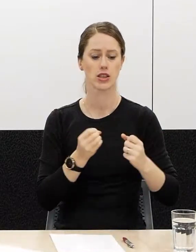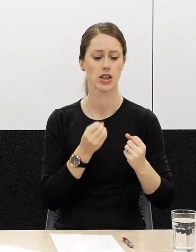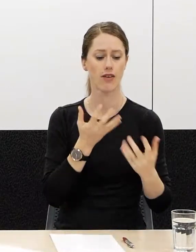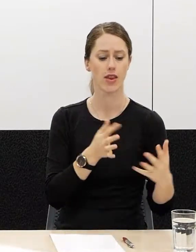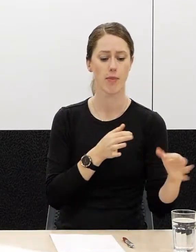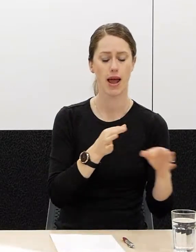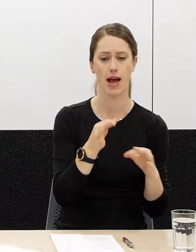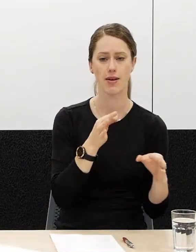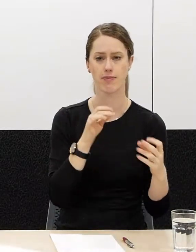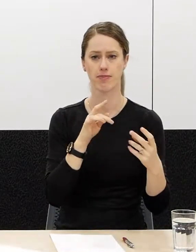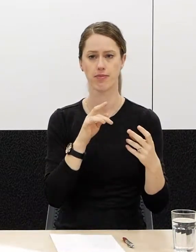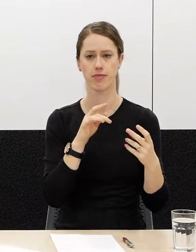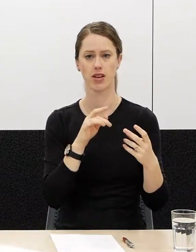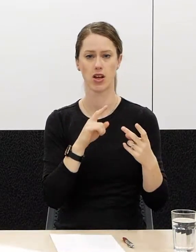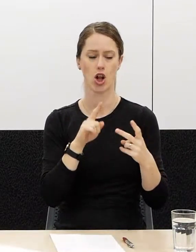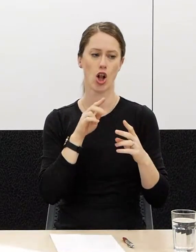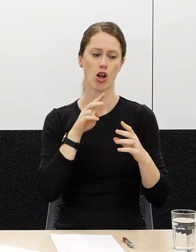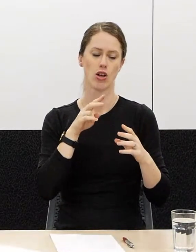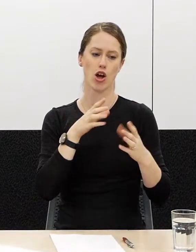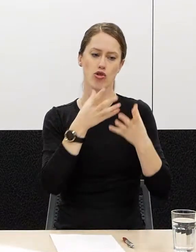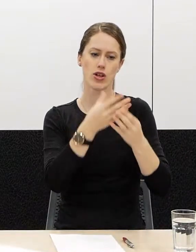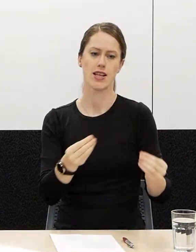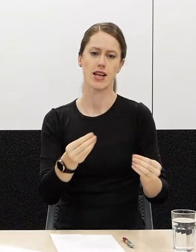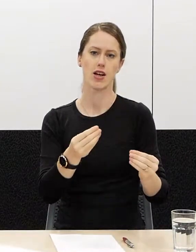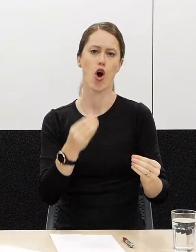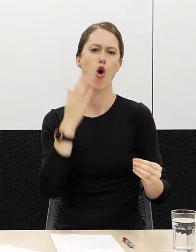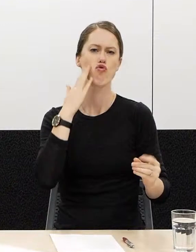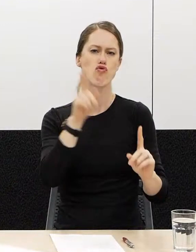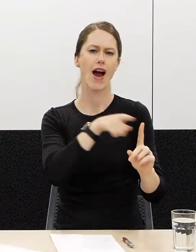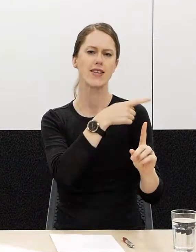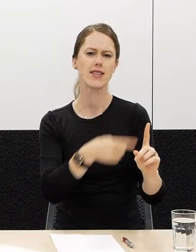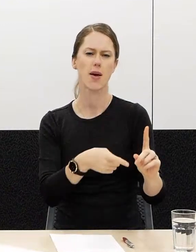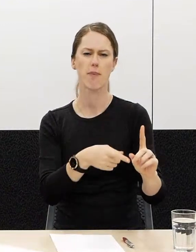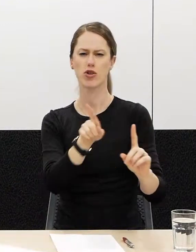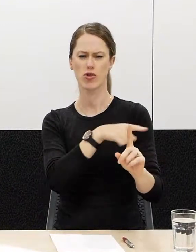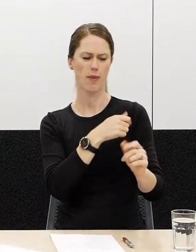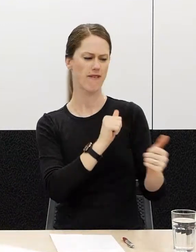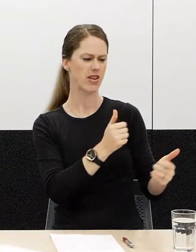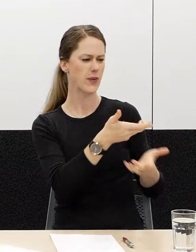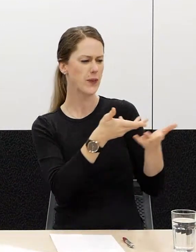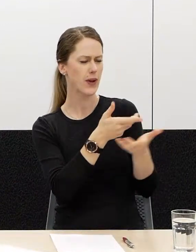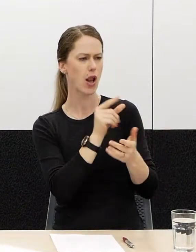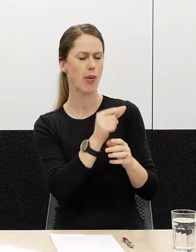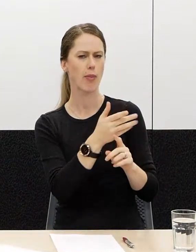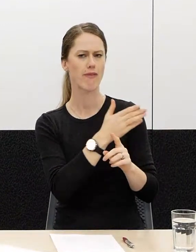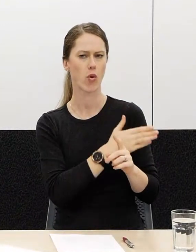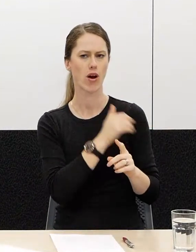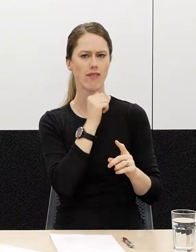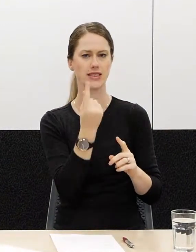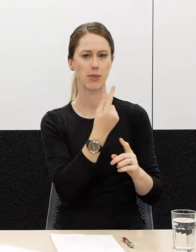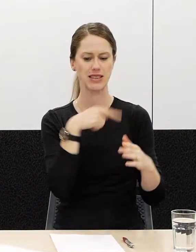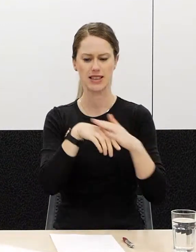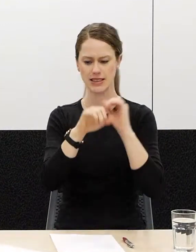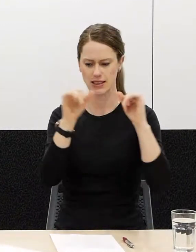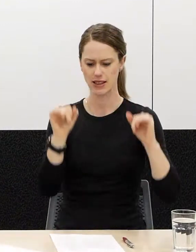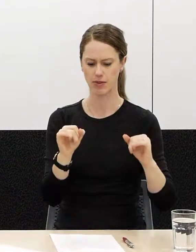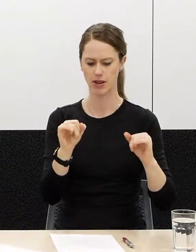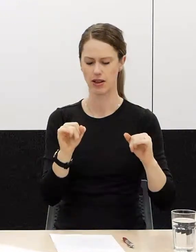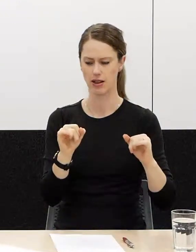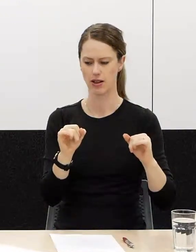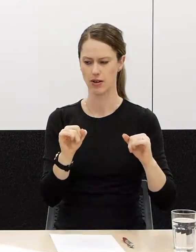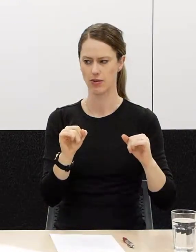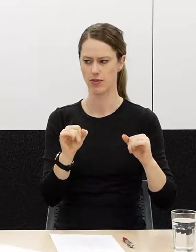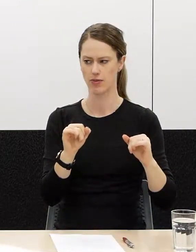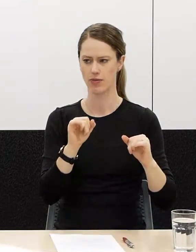plan, and addressing racism and discrimination that you kind of talked a little bit about when you talked about when someone's in the system, they